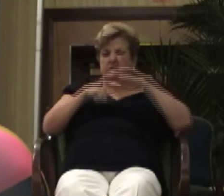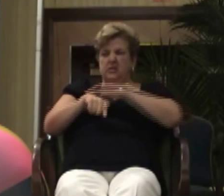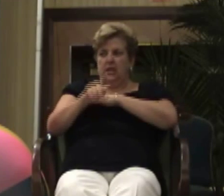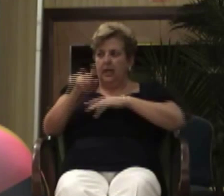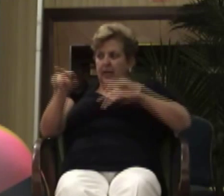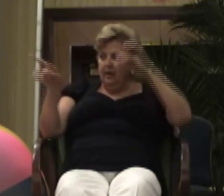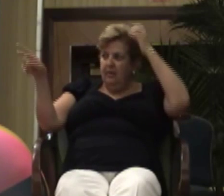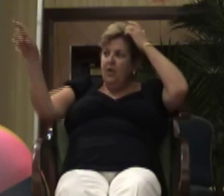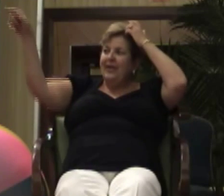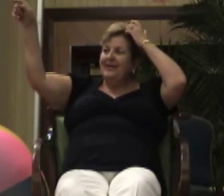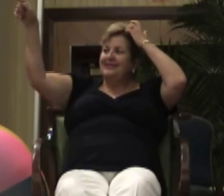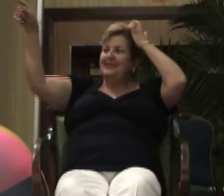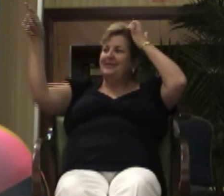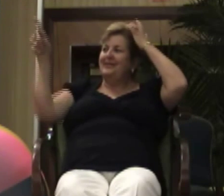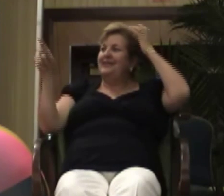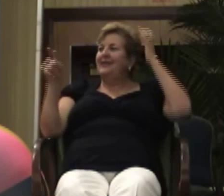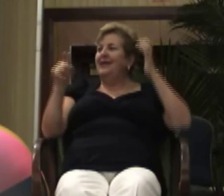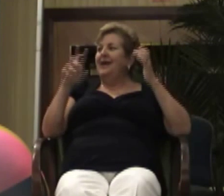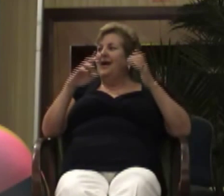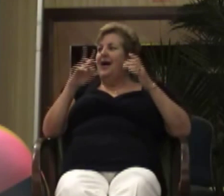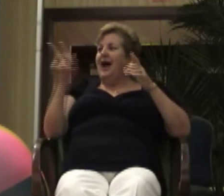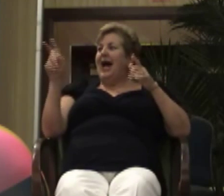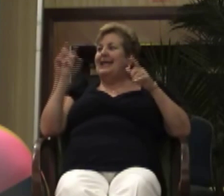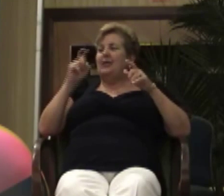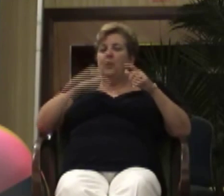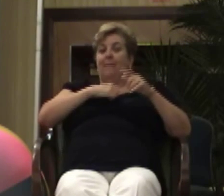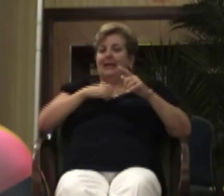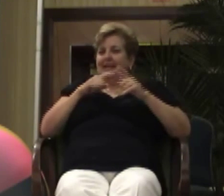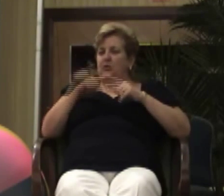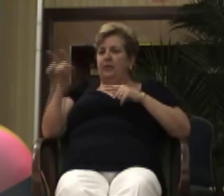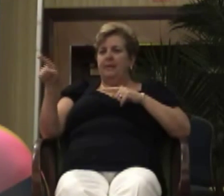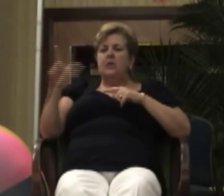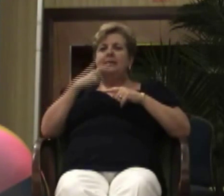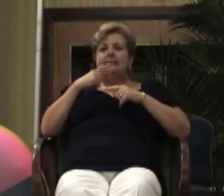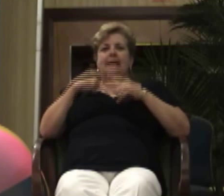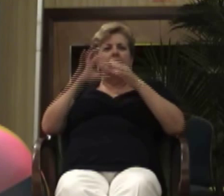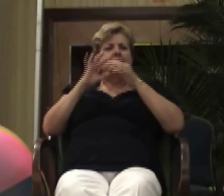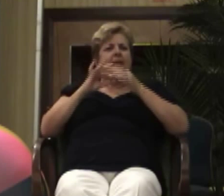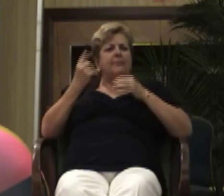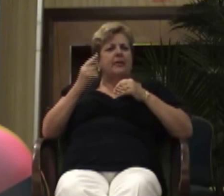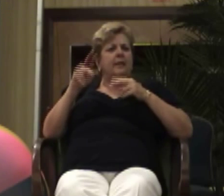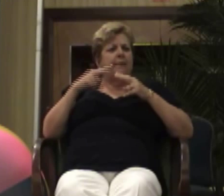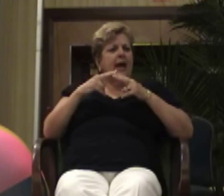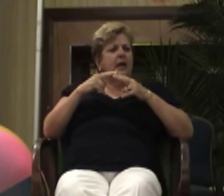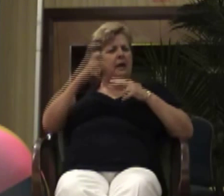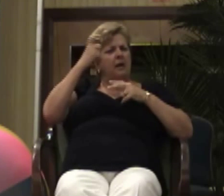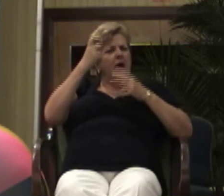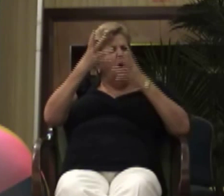is. I need to apologize. He was telling me something about a wet brain in his way.